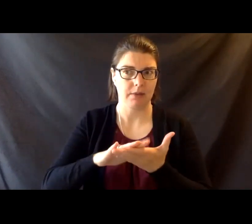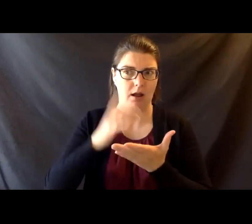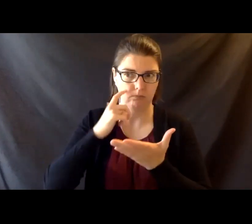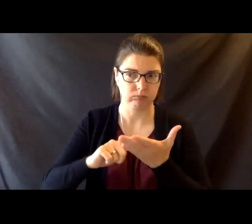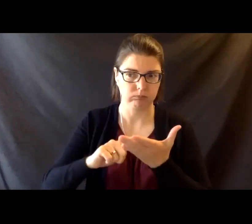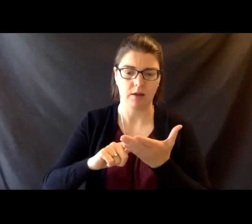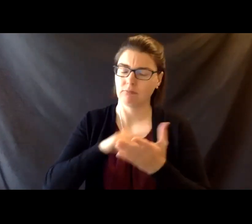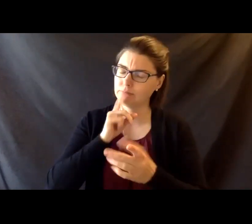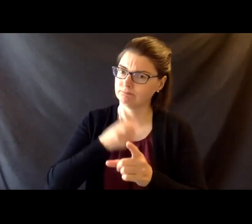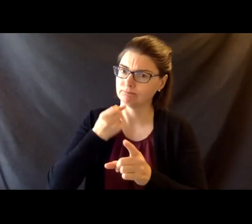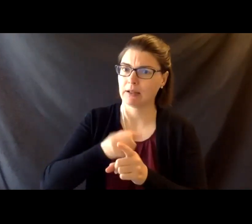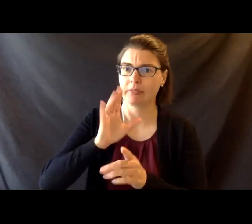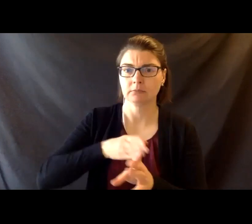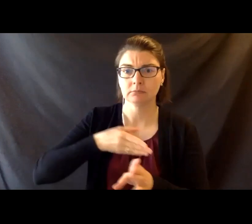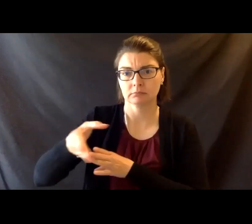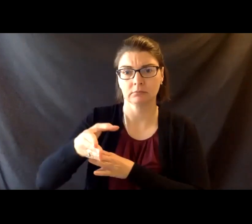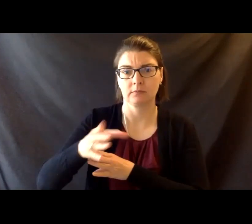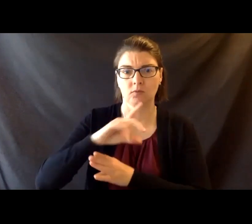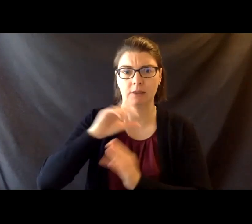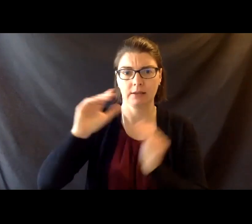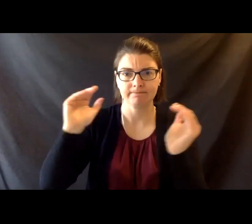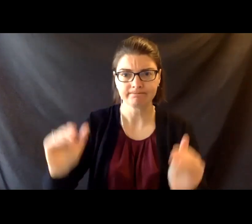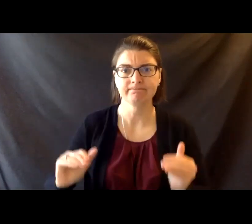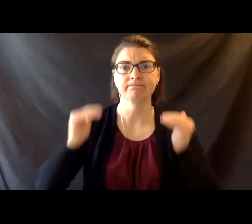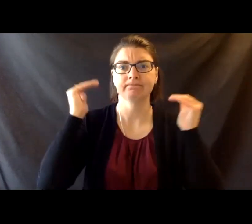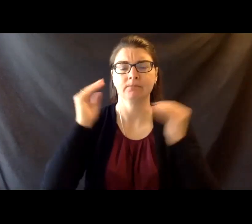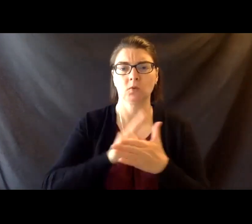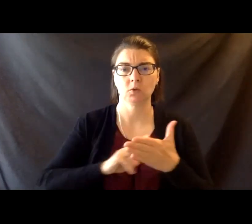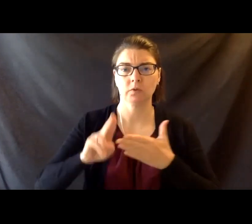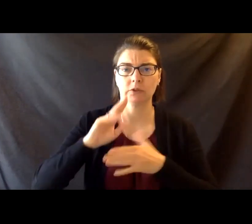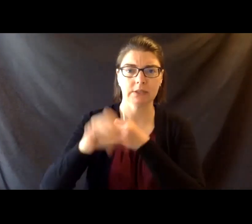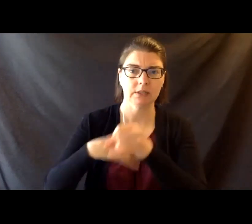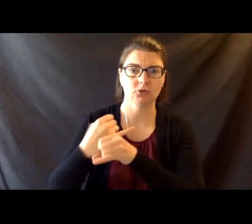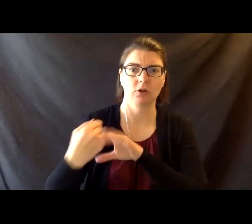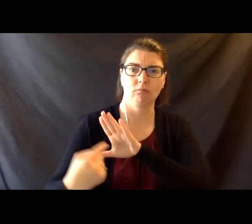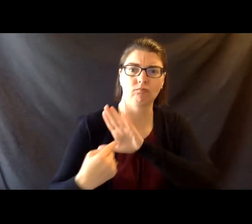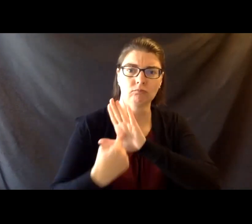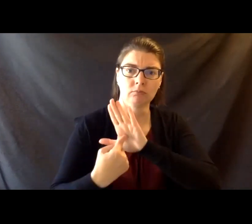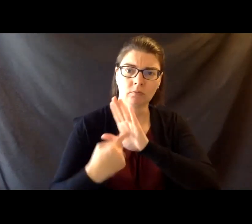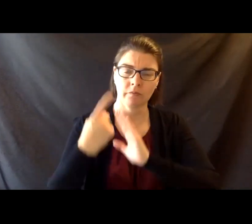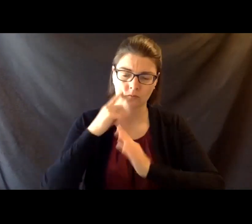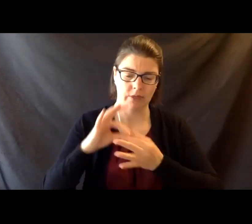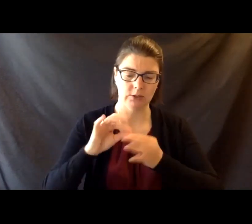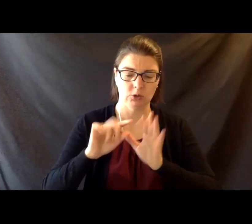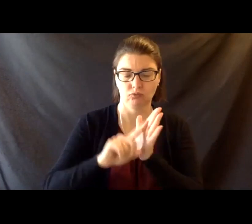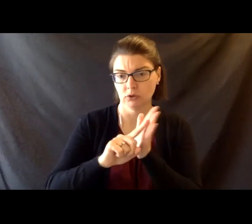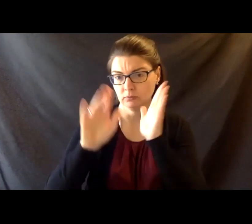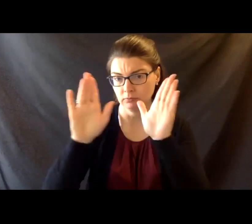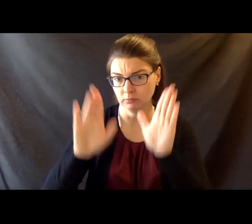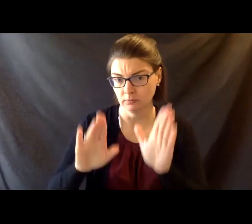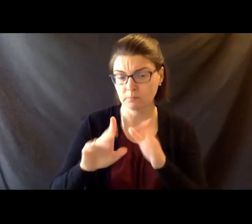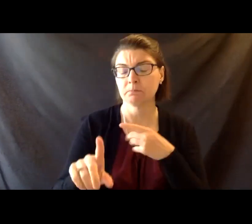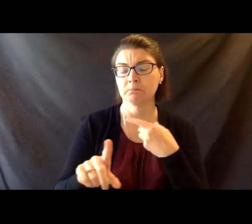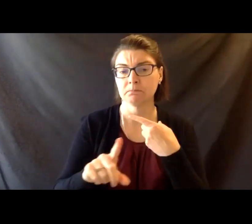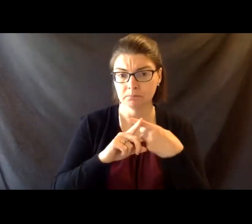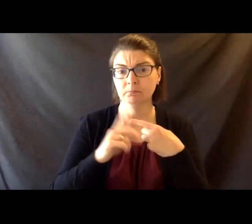made a significant contribution to advancing the university's international reputation for research excellence while significantly and